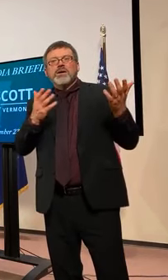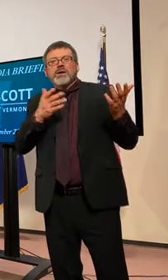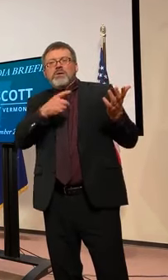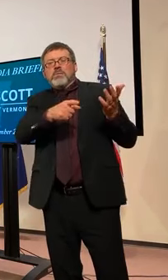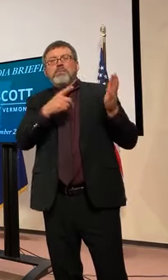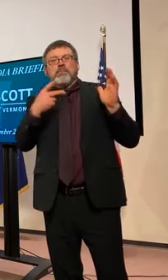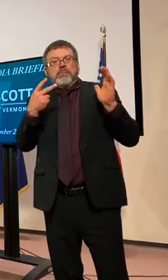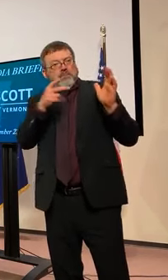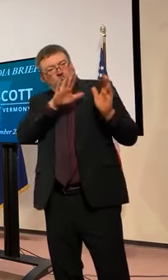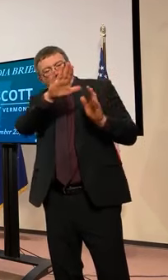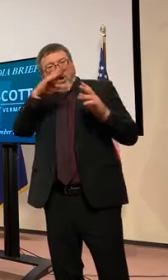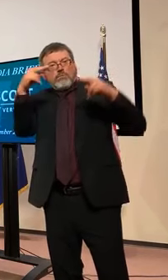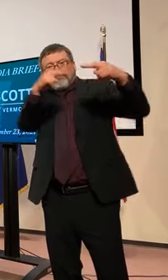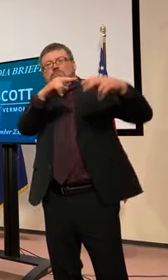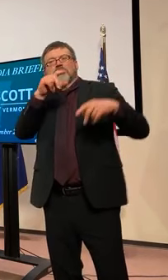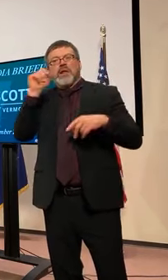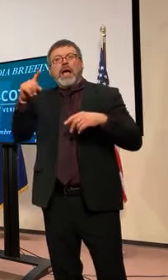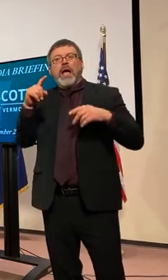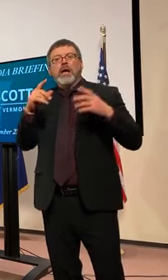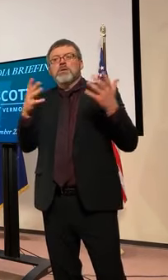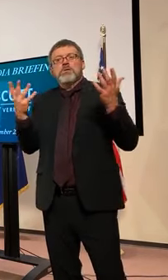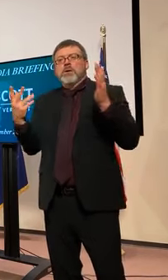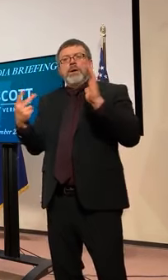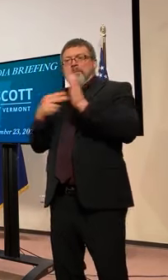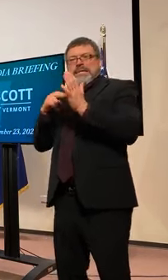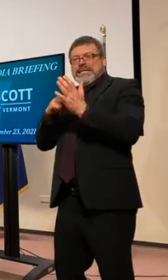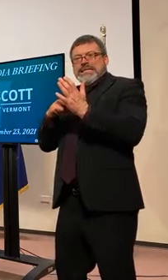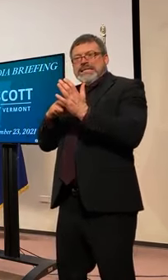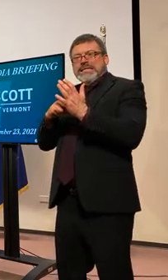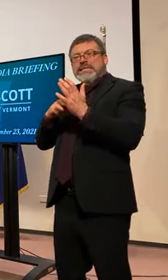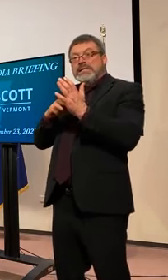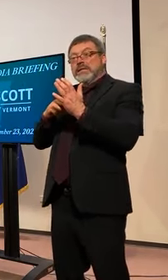they, in their resolution, it said